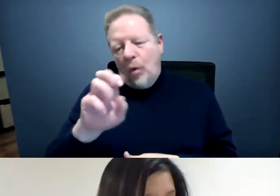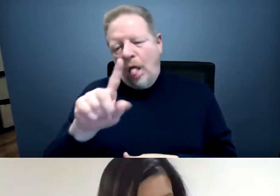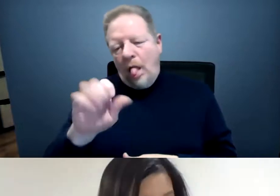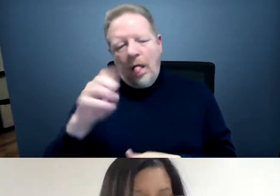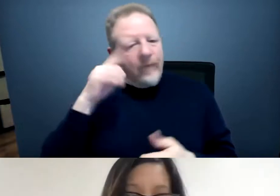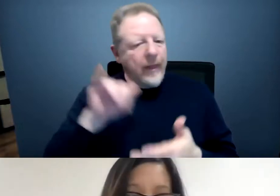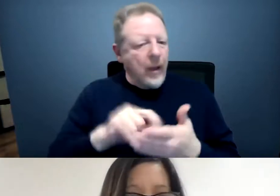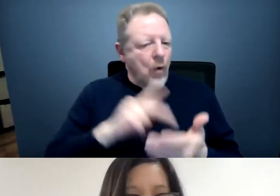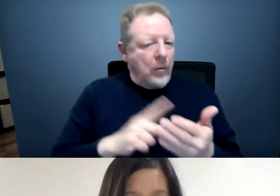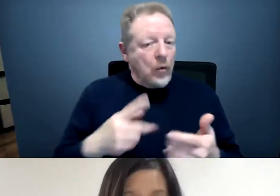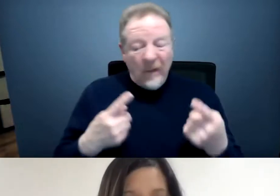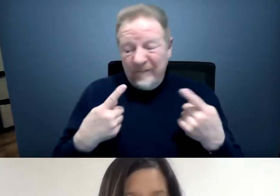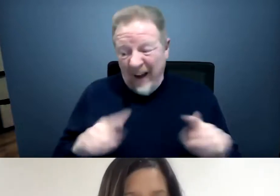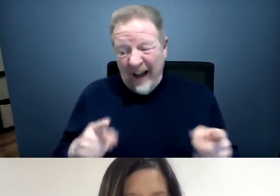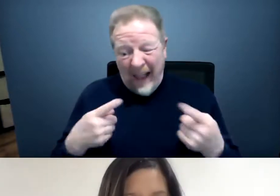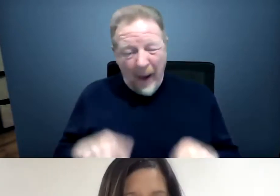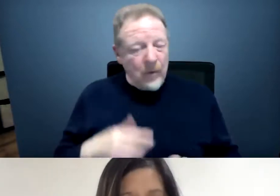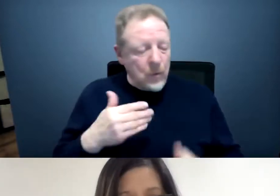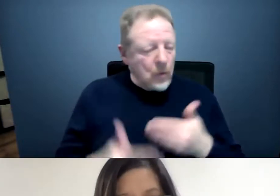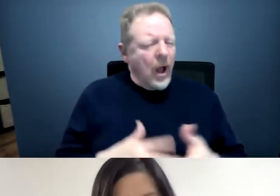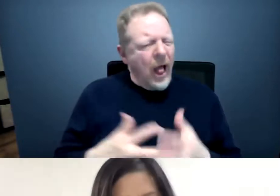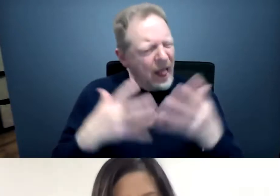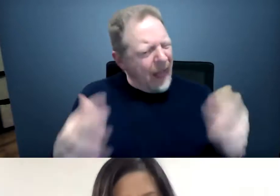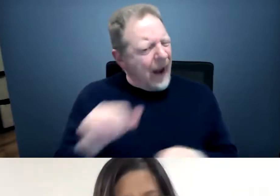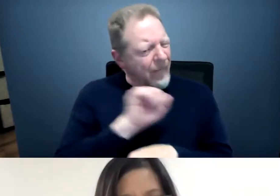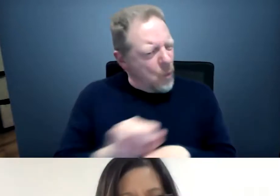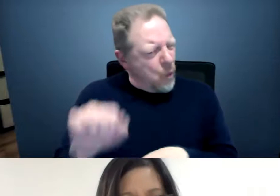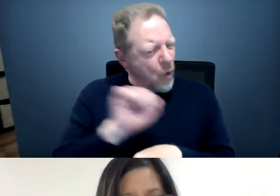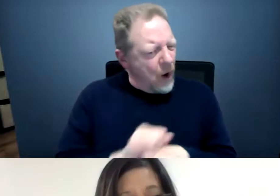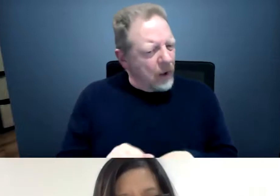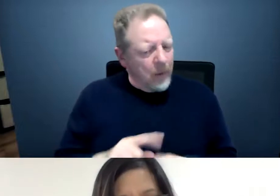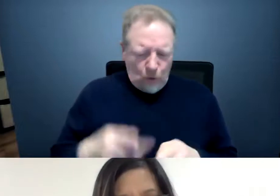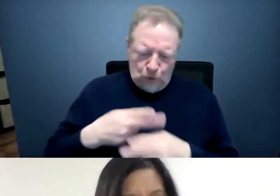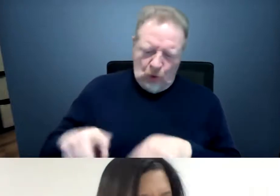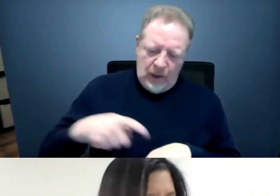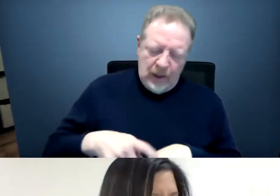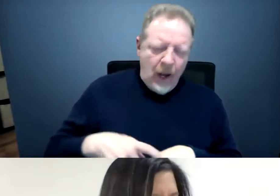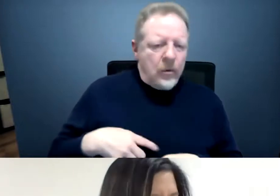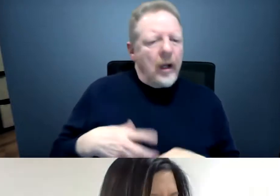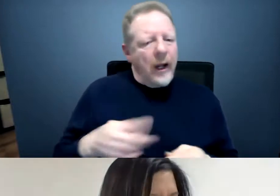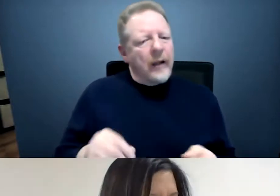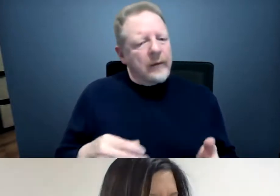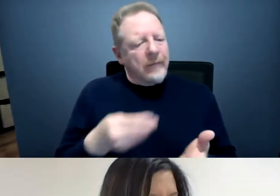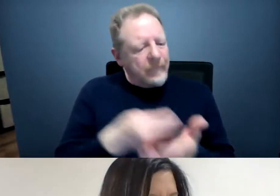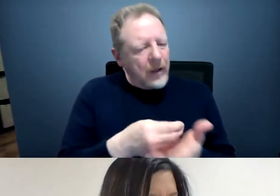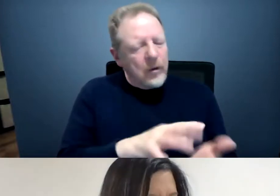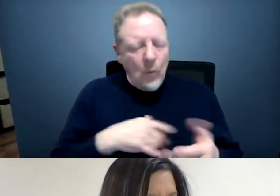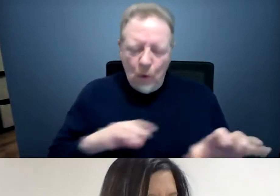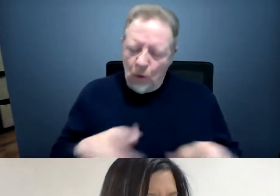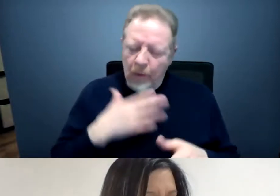coming together. It's quite a process given the time frame and giving the funds. So we're doing the best we can, and we look